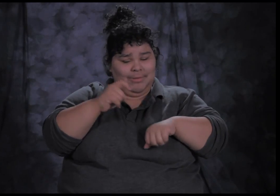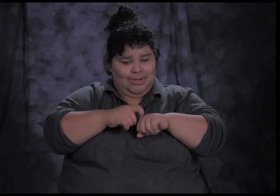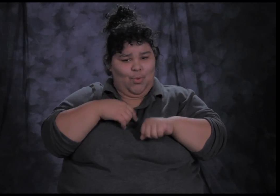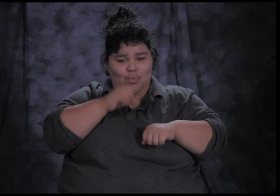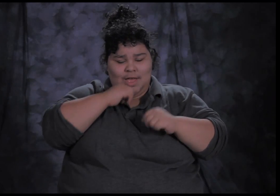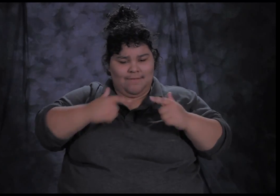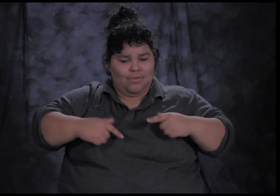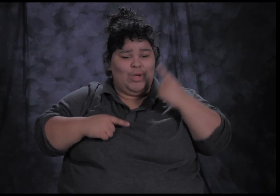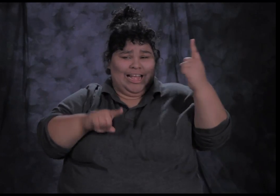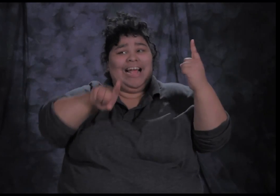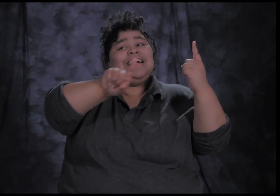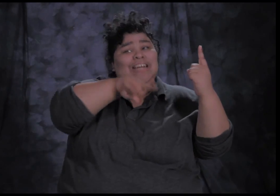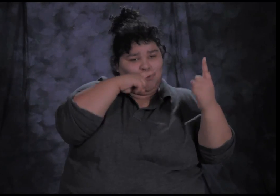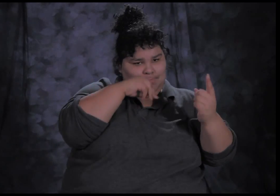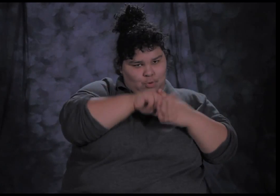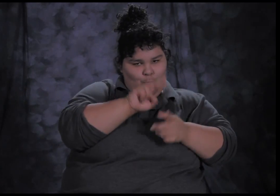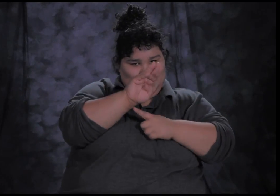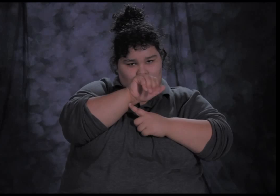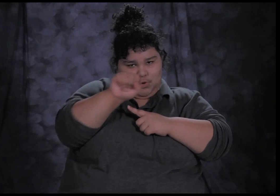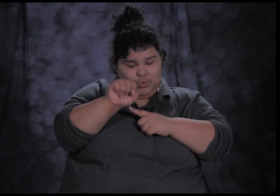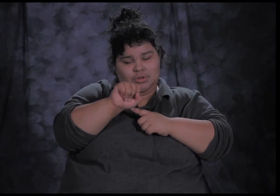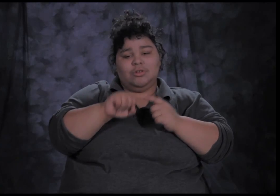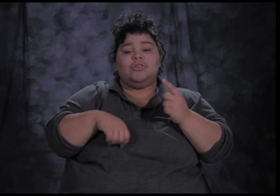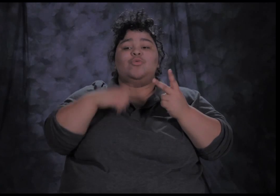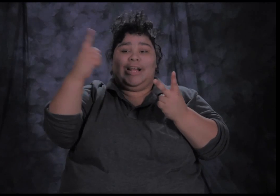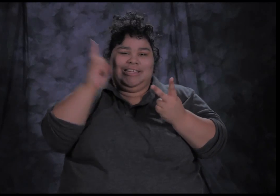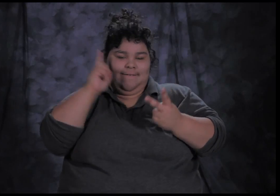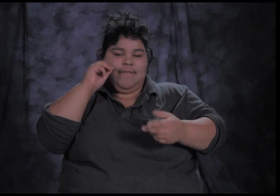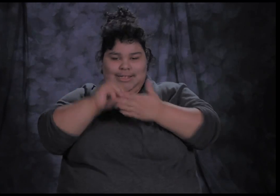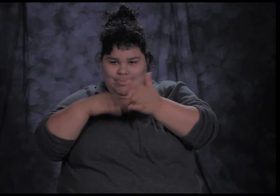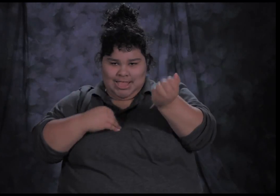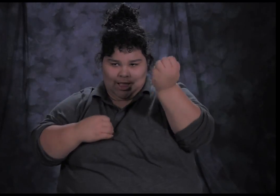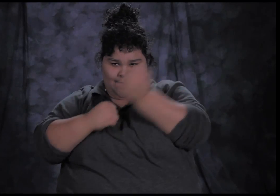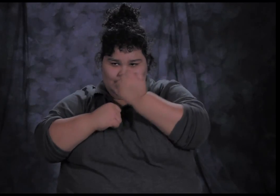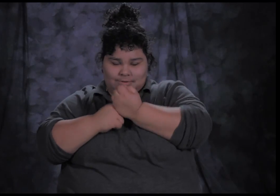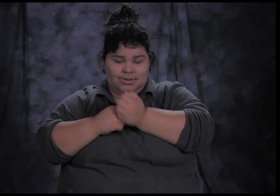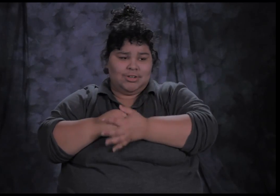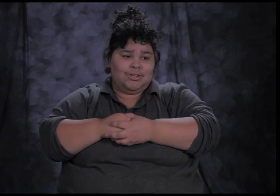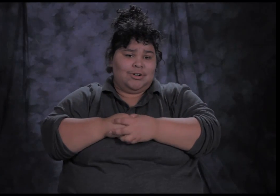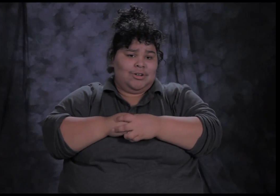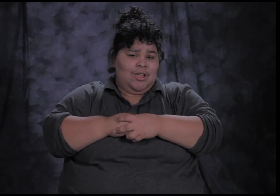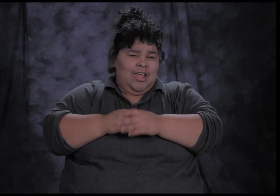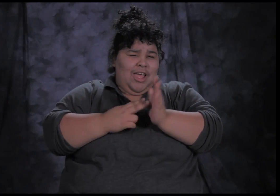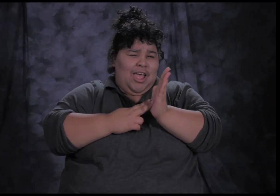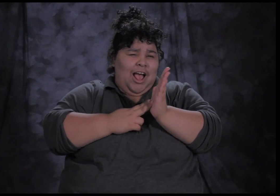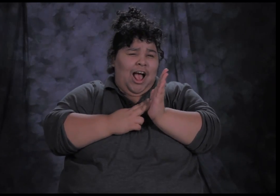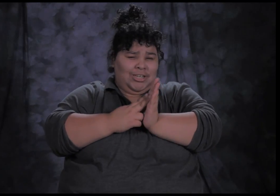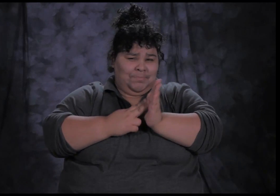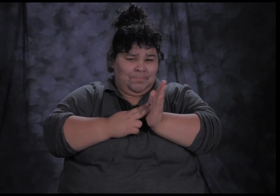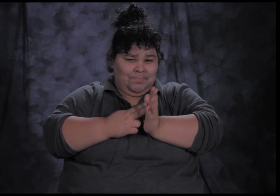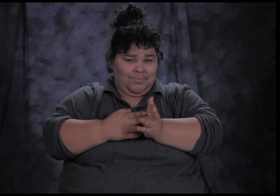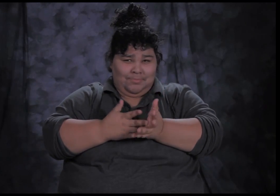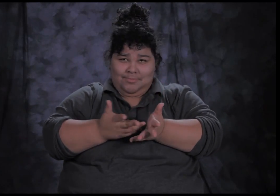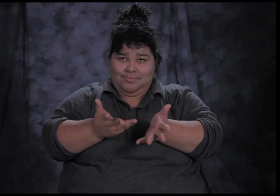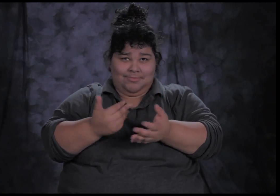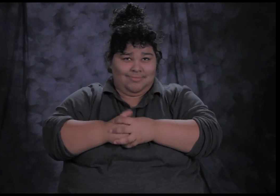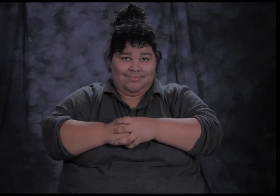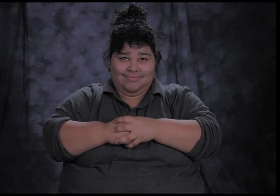It's been interesting being a part of two peer support groups. The one at Advocates is all deaf, and the other at UMass, it's